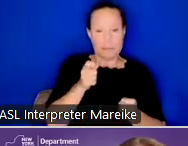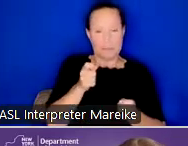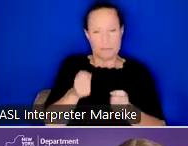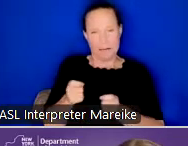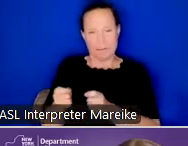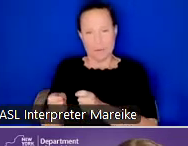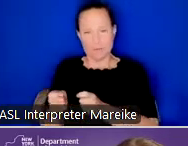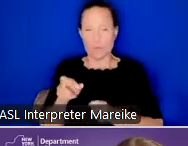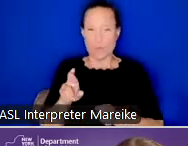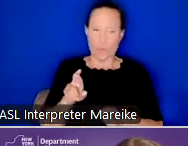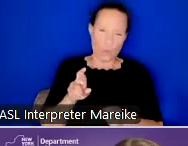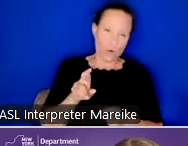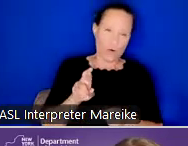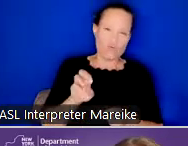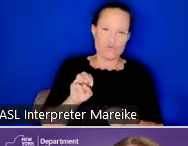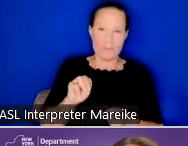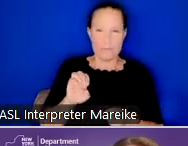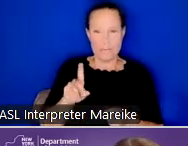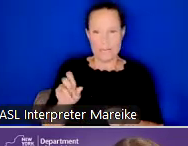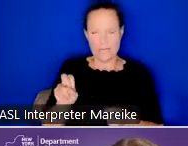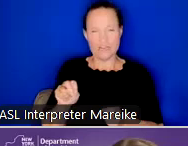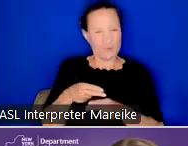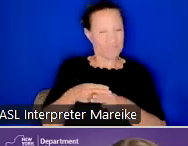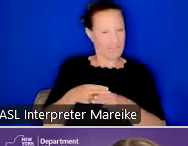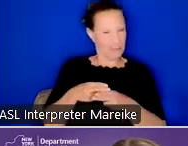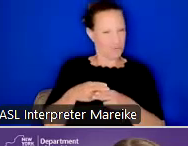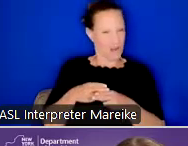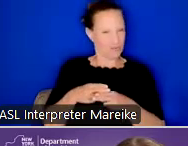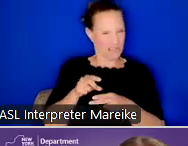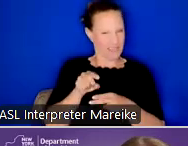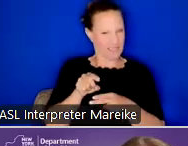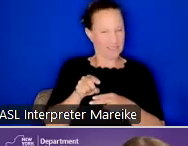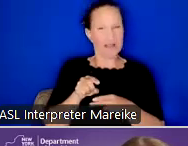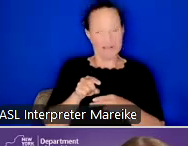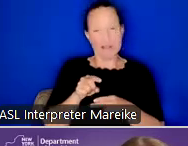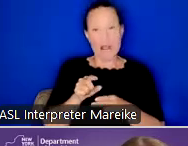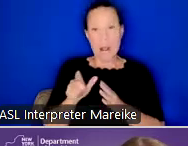everyone will, at the end of the day, be connected to existing resources.